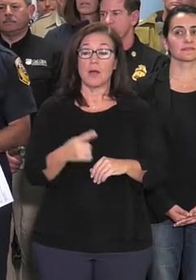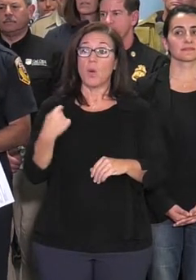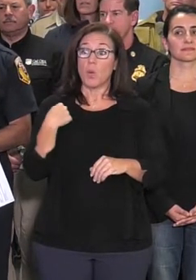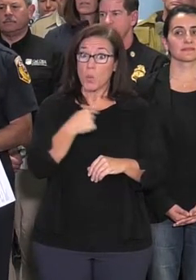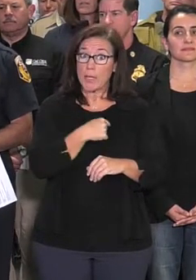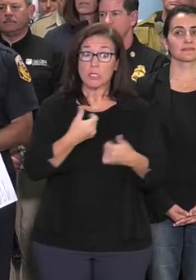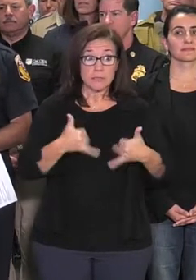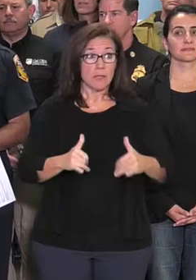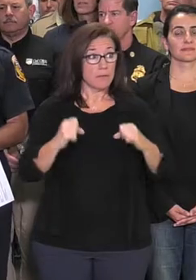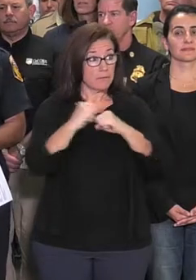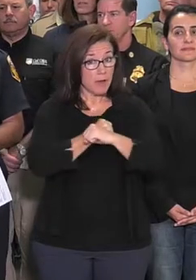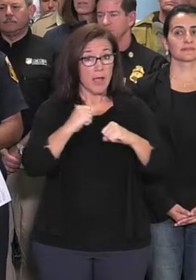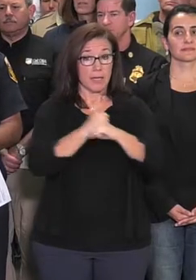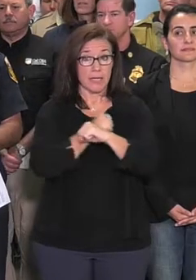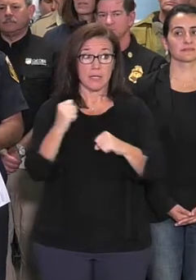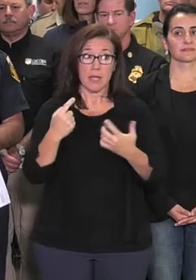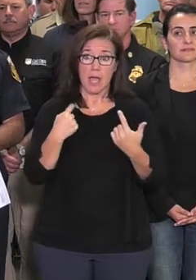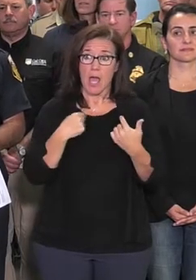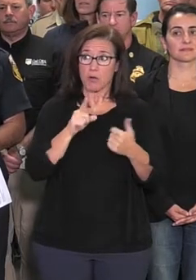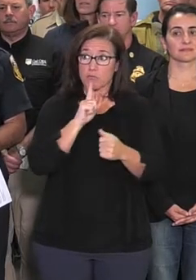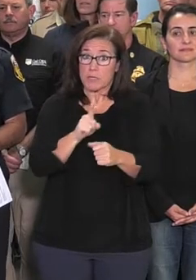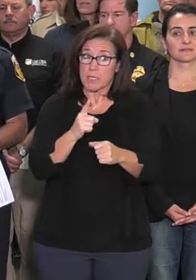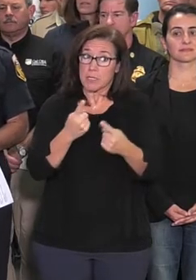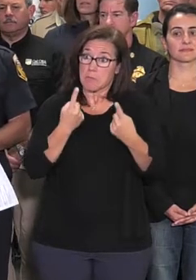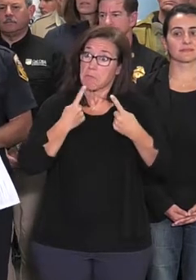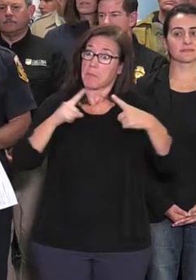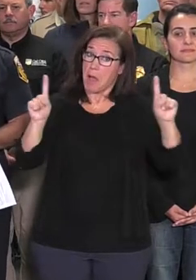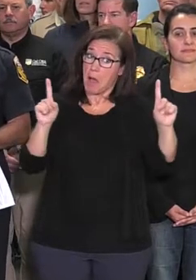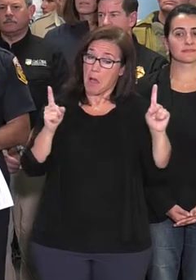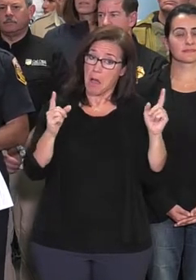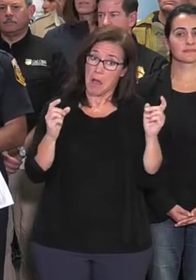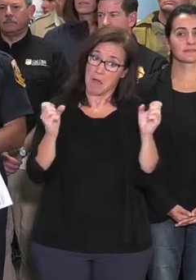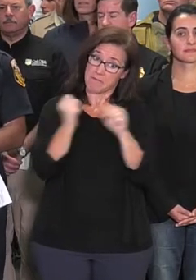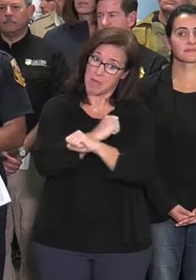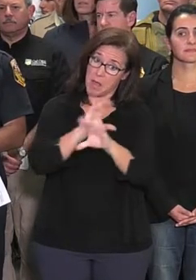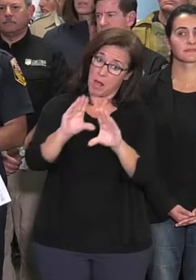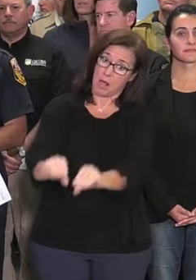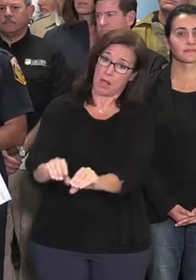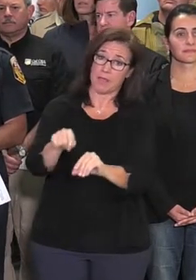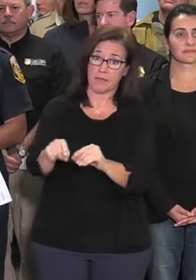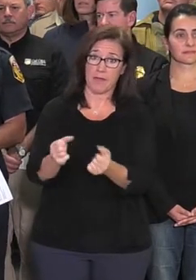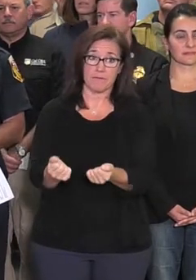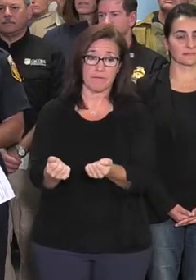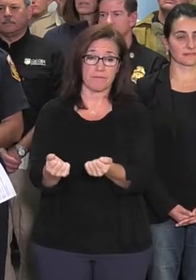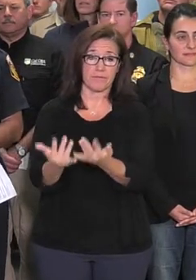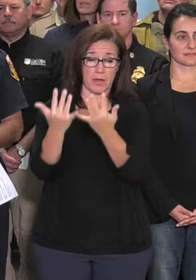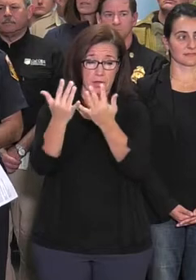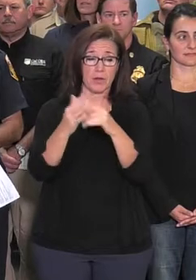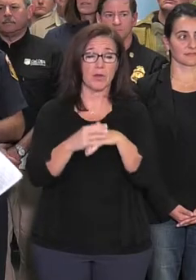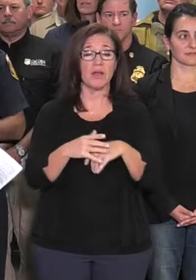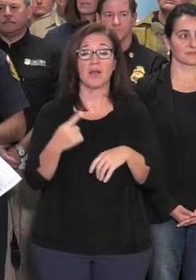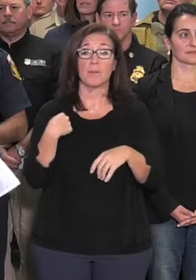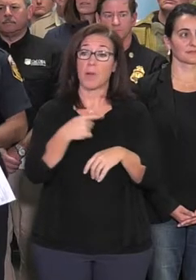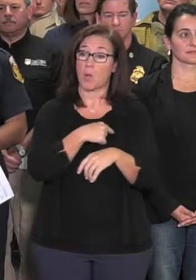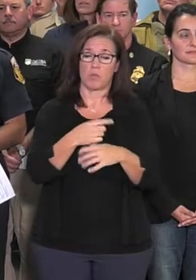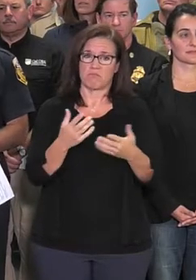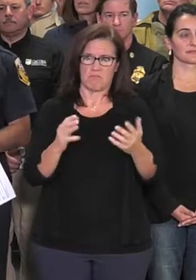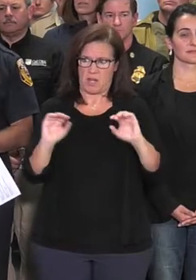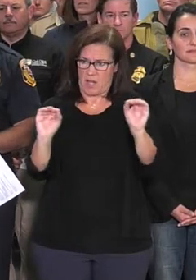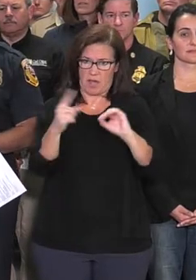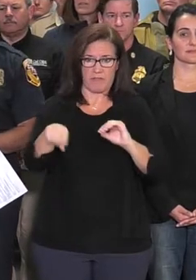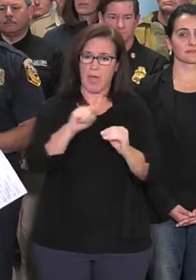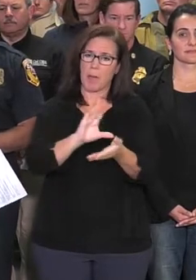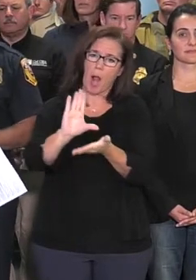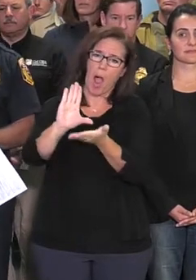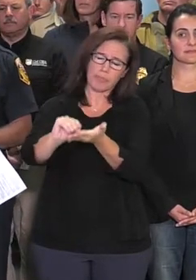good progress on all of these fires, but we're far, you know, from being out of the woods on any of them. And certainly here on